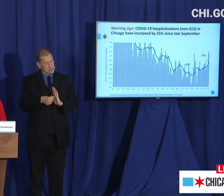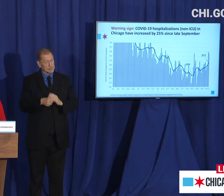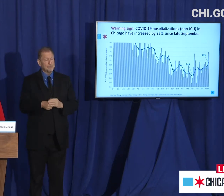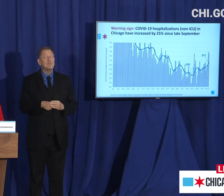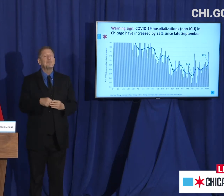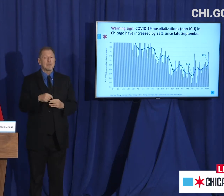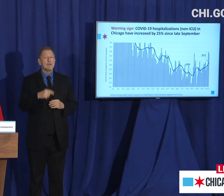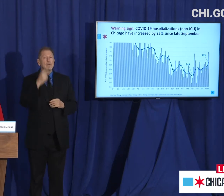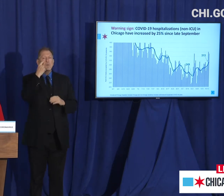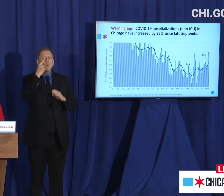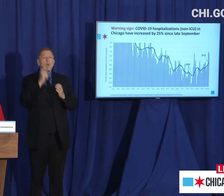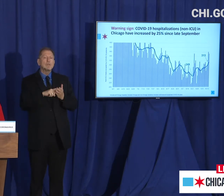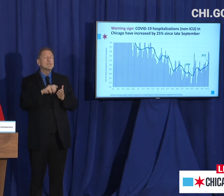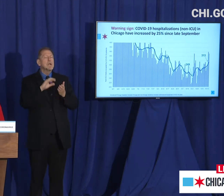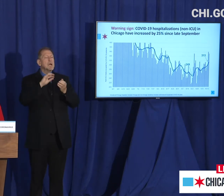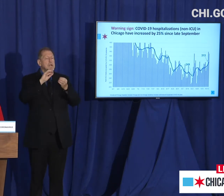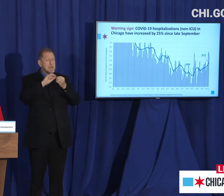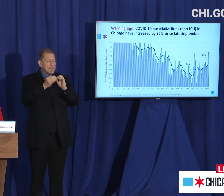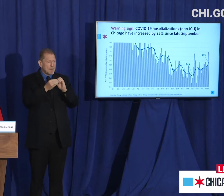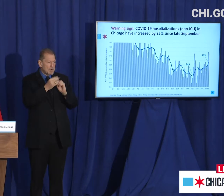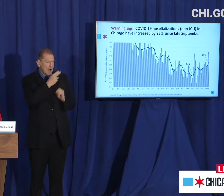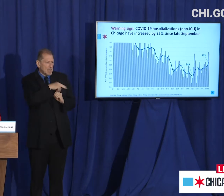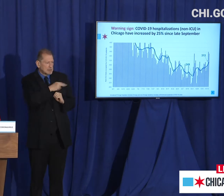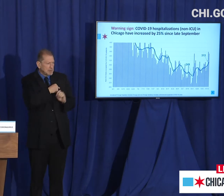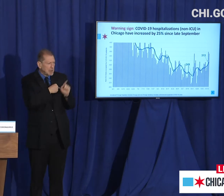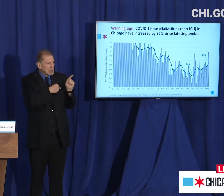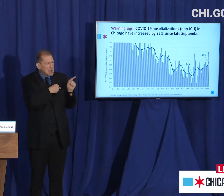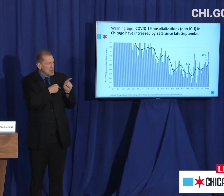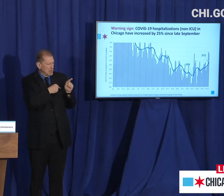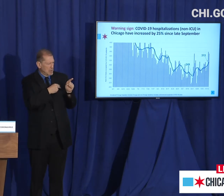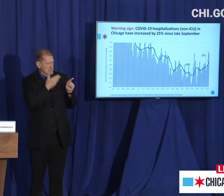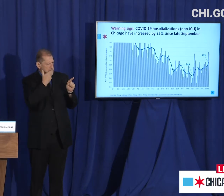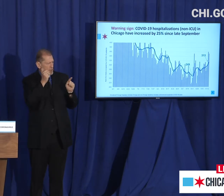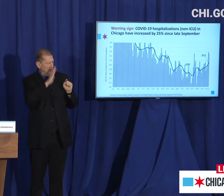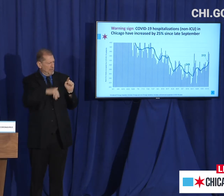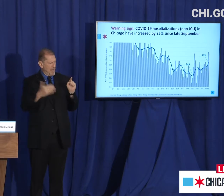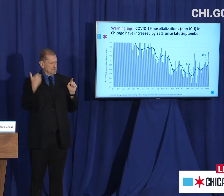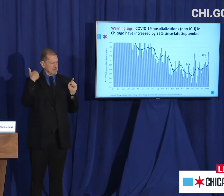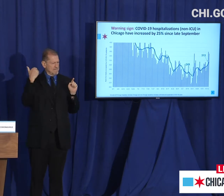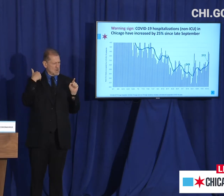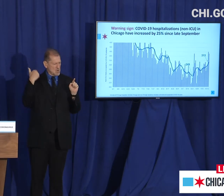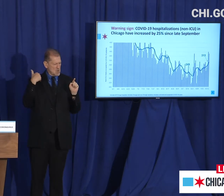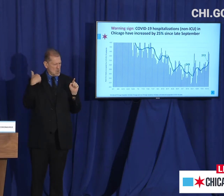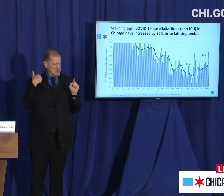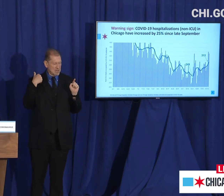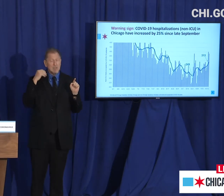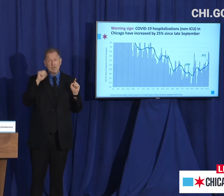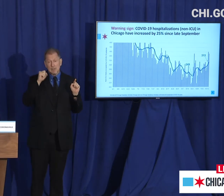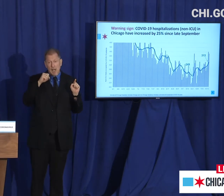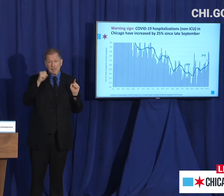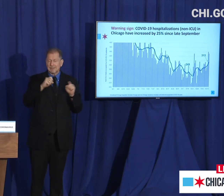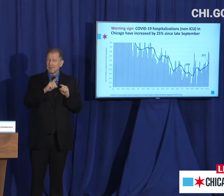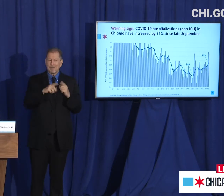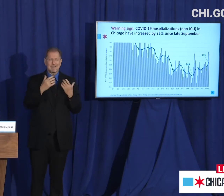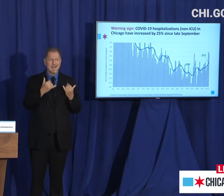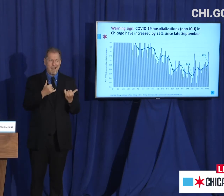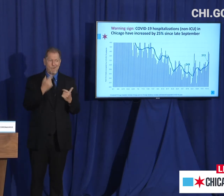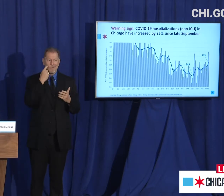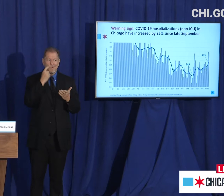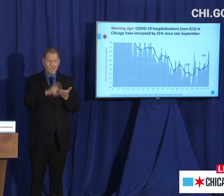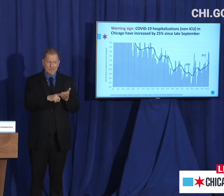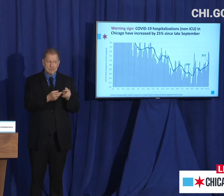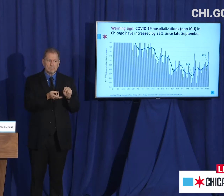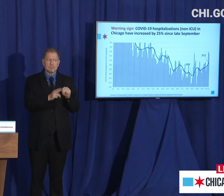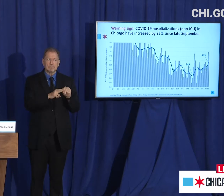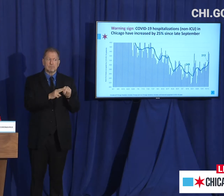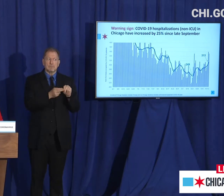hospitalizations remain much lower than they were back at the peak, they are now on the rise. And in fact,